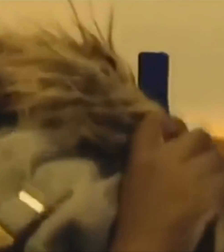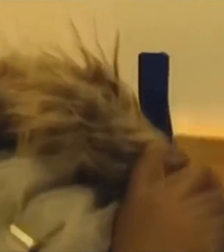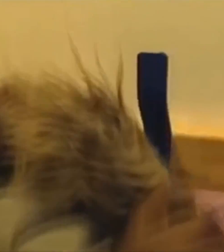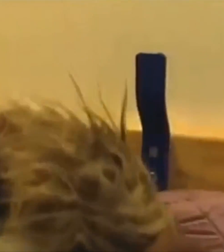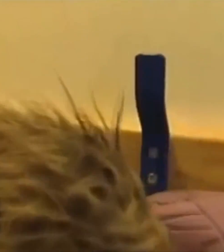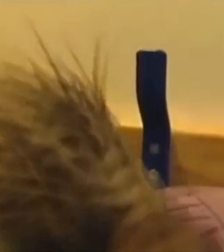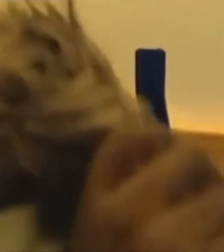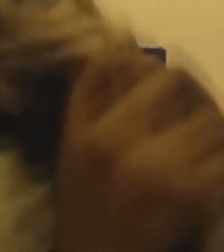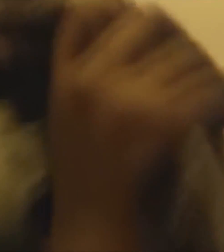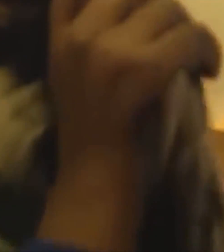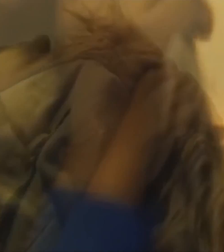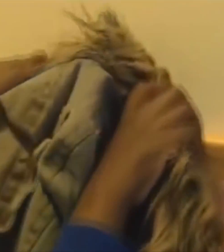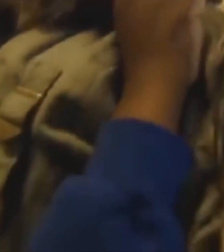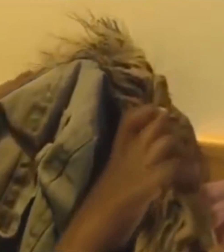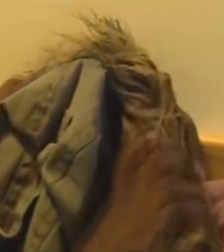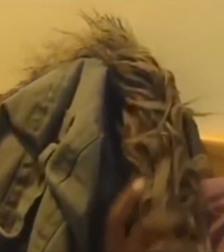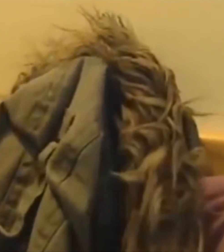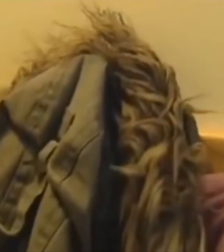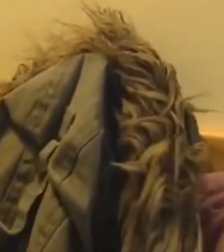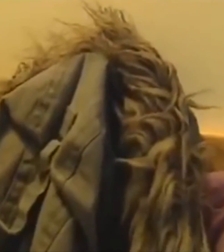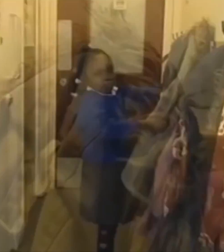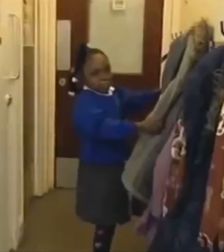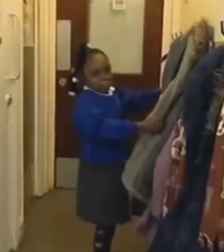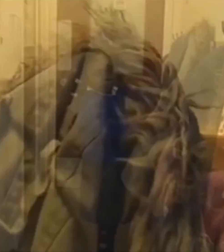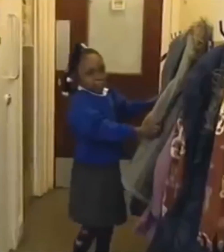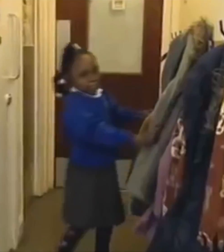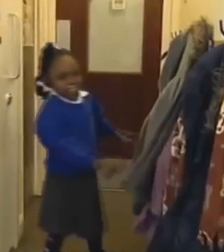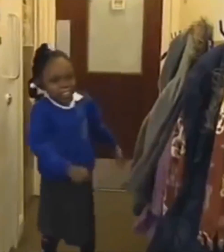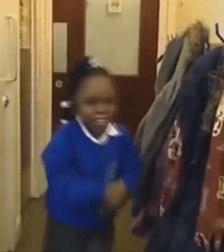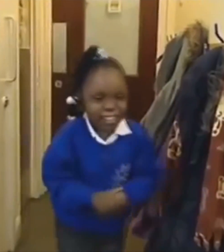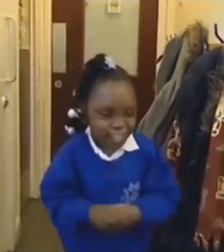Her house is that Hank. And off you go into the class.